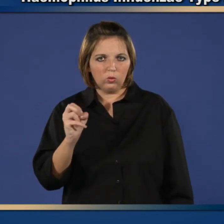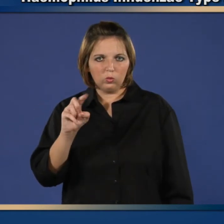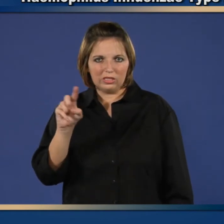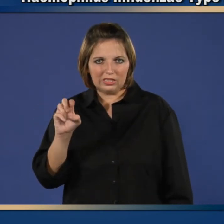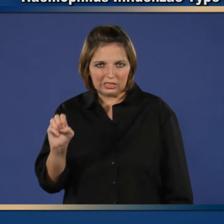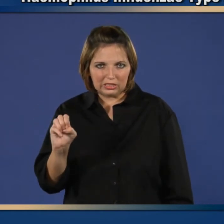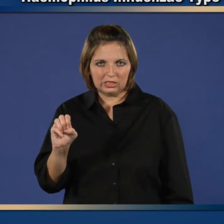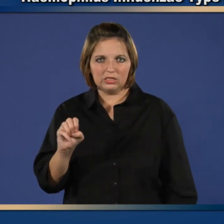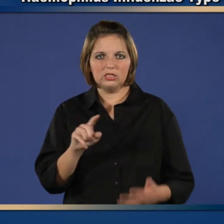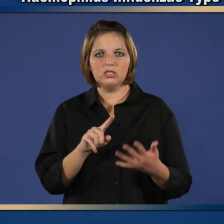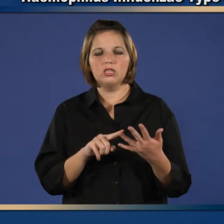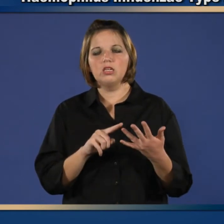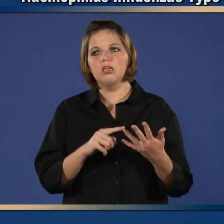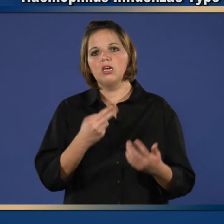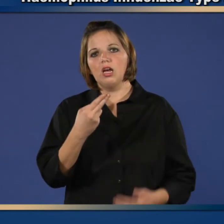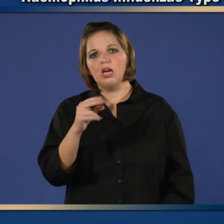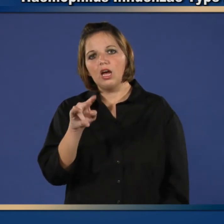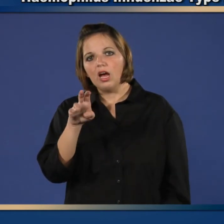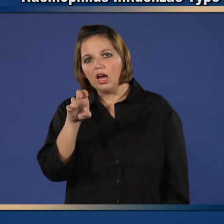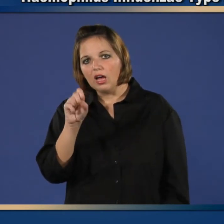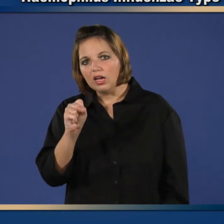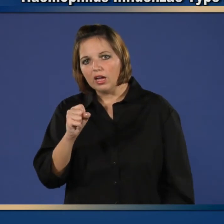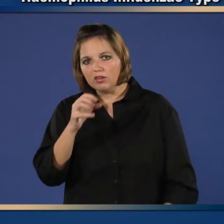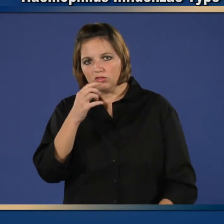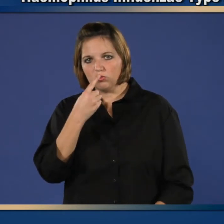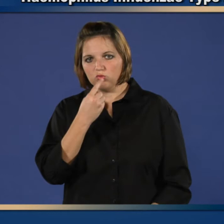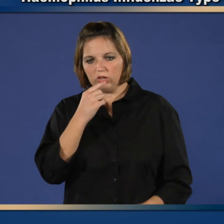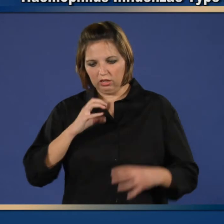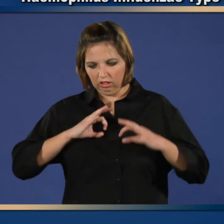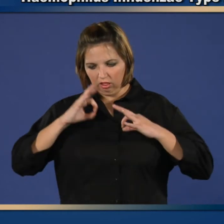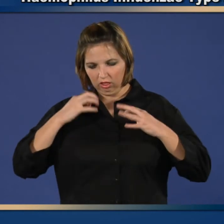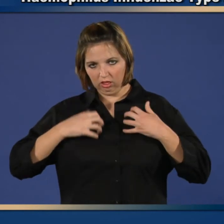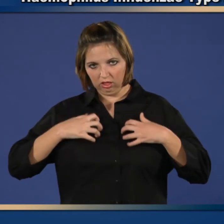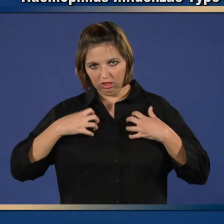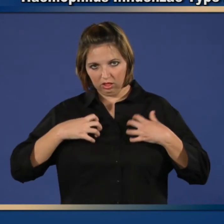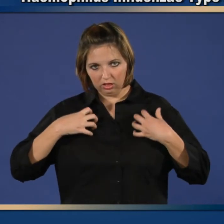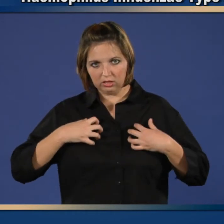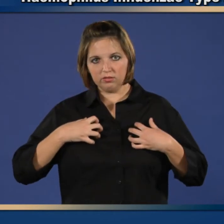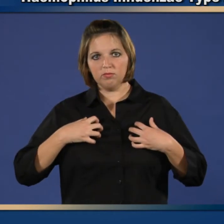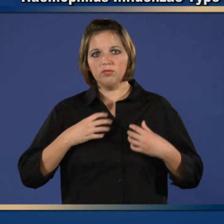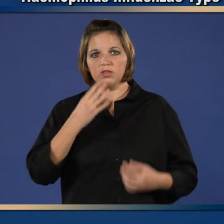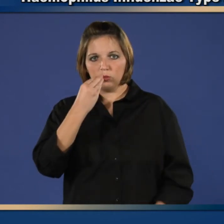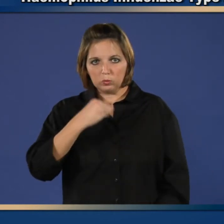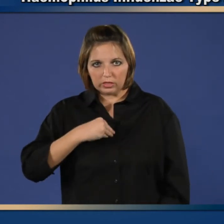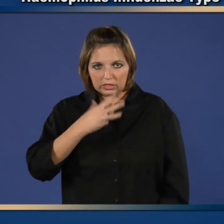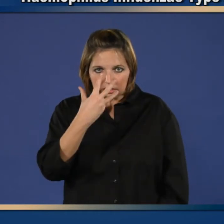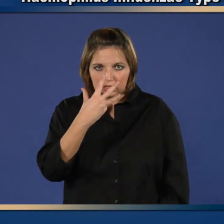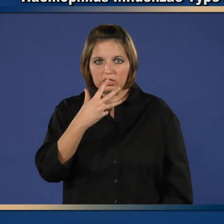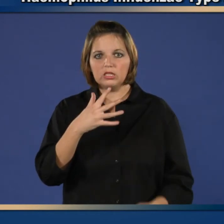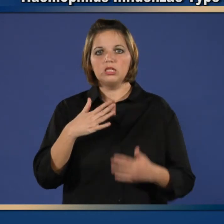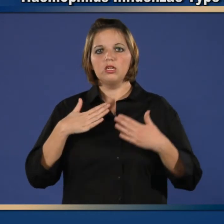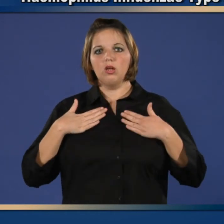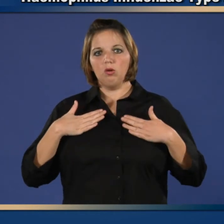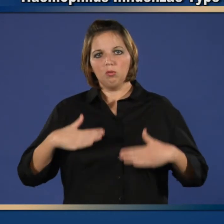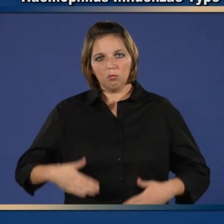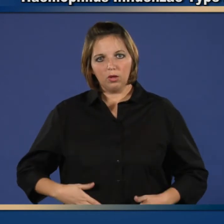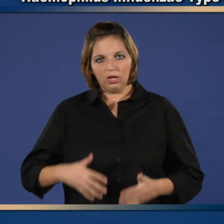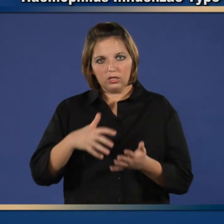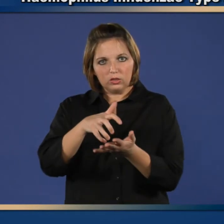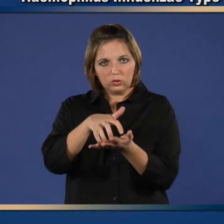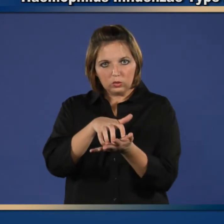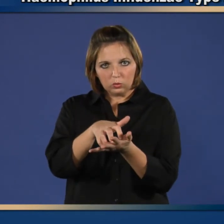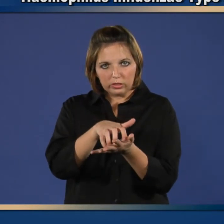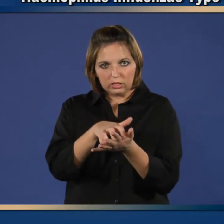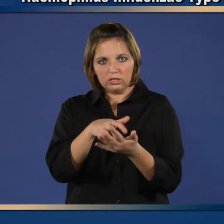paleness, weakness, a fast heartbeat, or